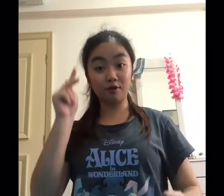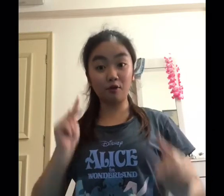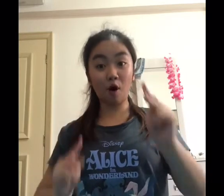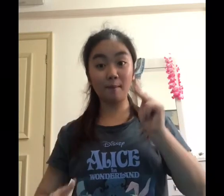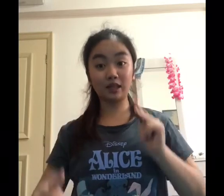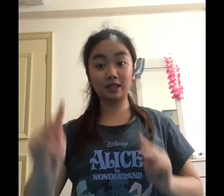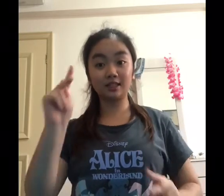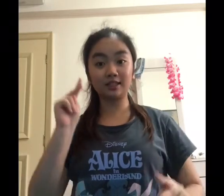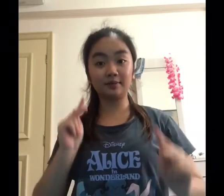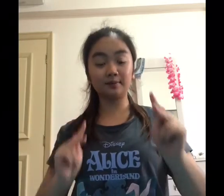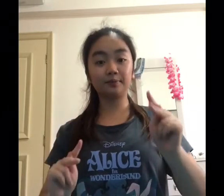performance.